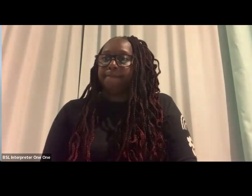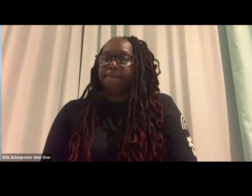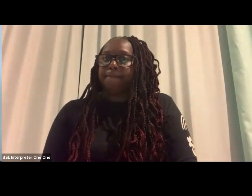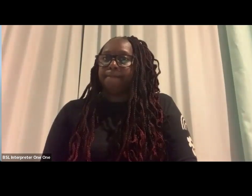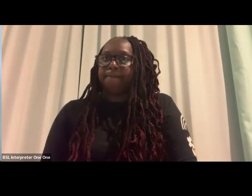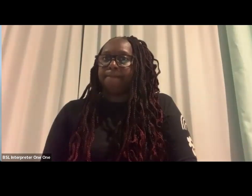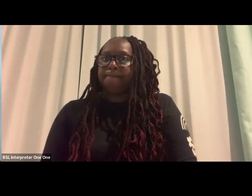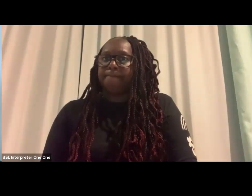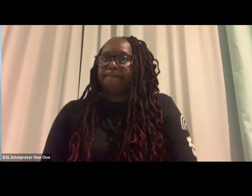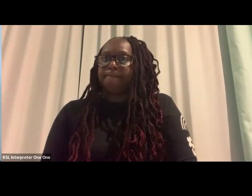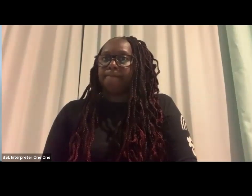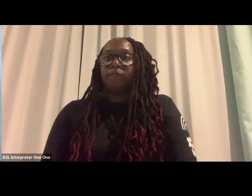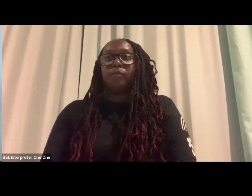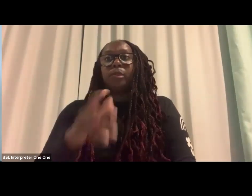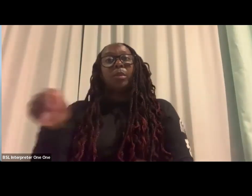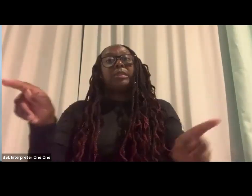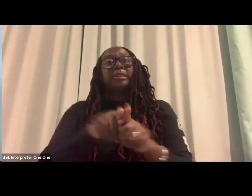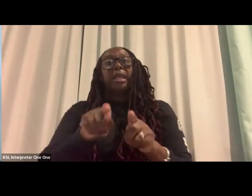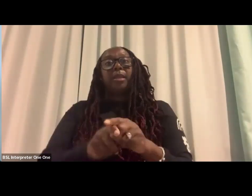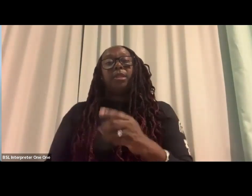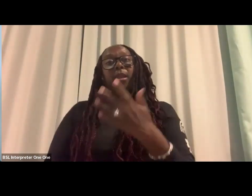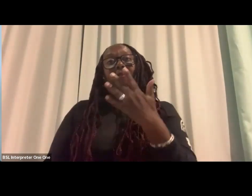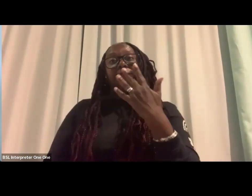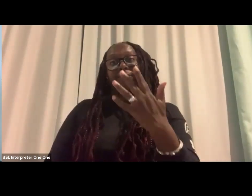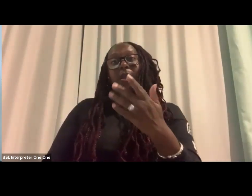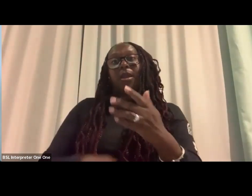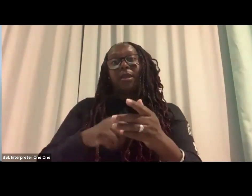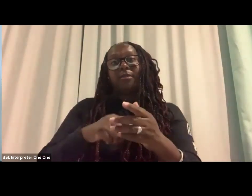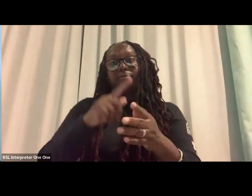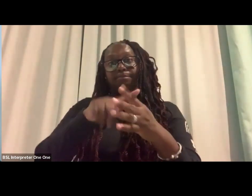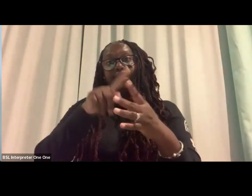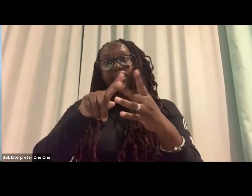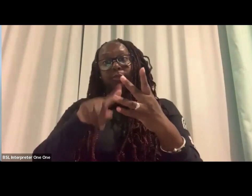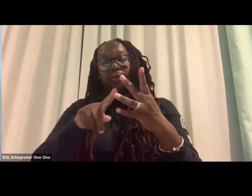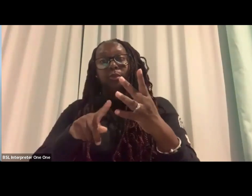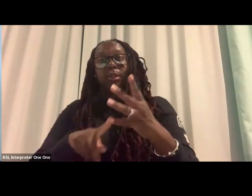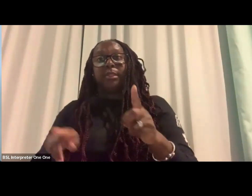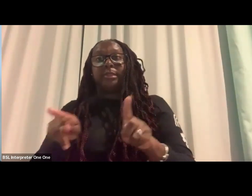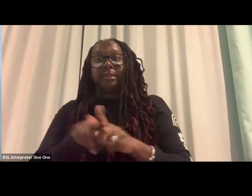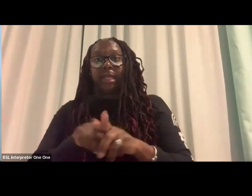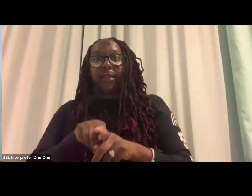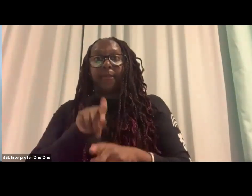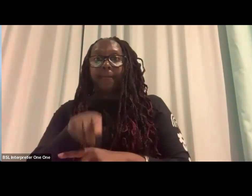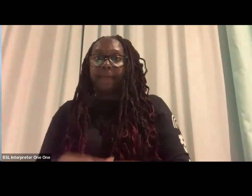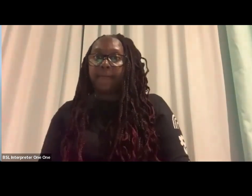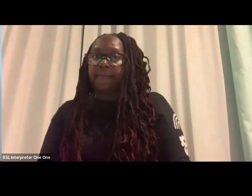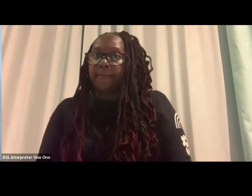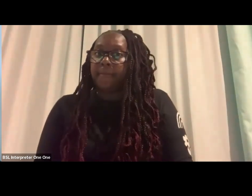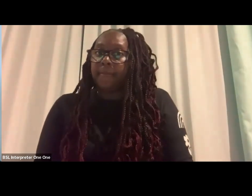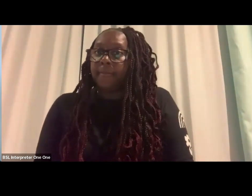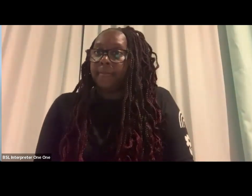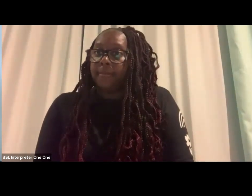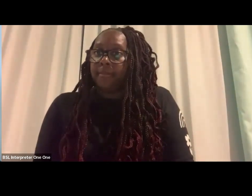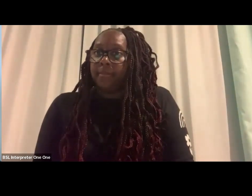at a 5-step level. So there will be a bilateral session between the proponent sector and the